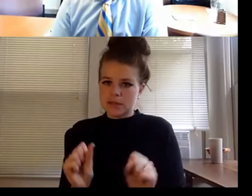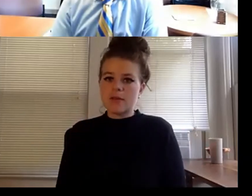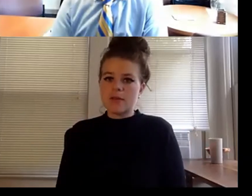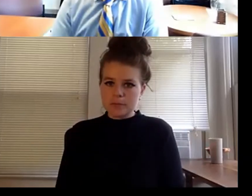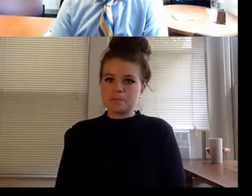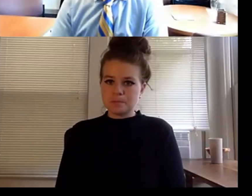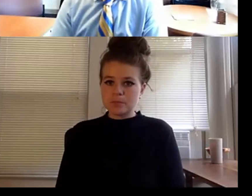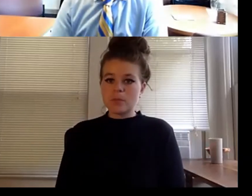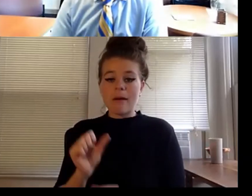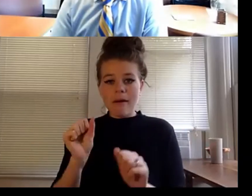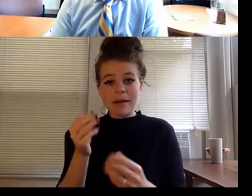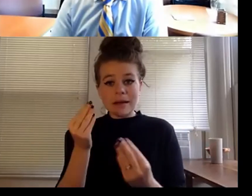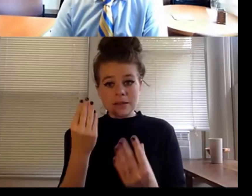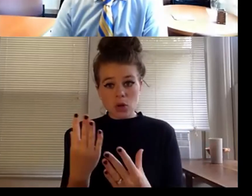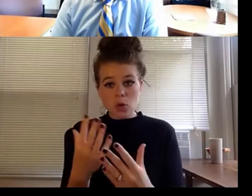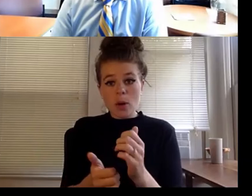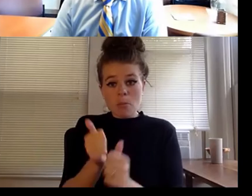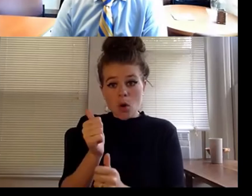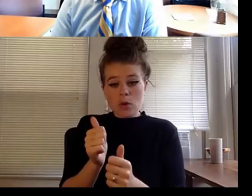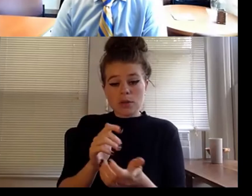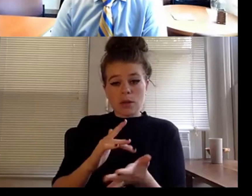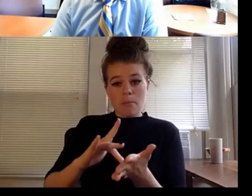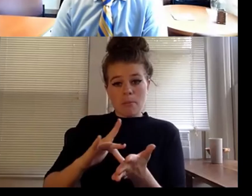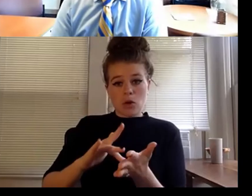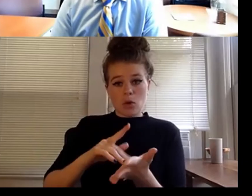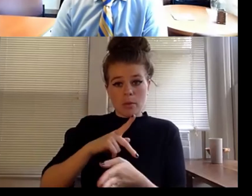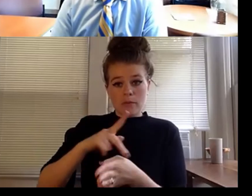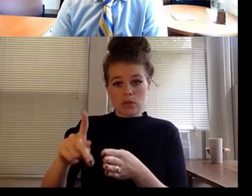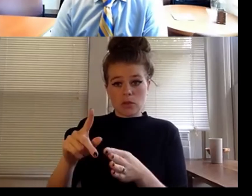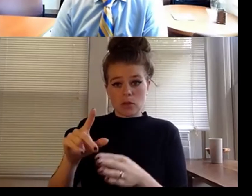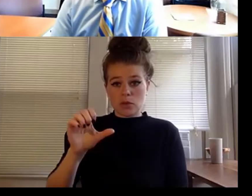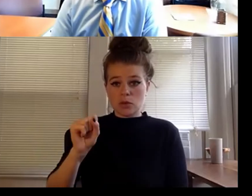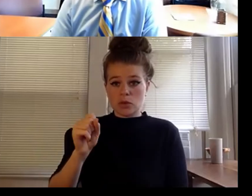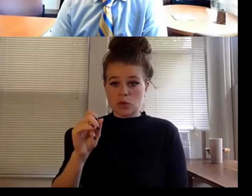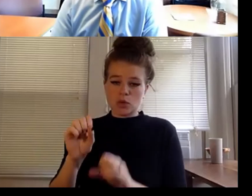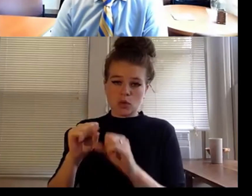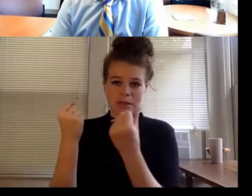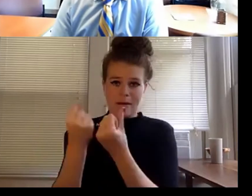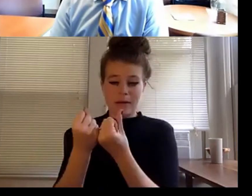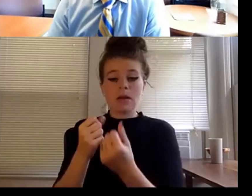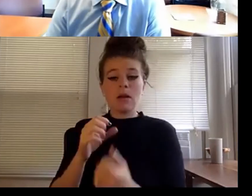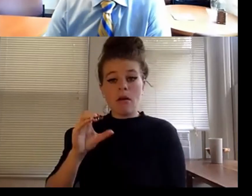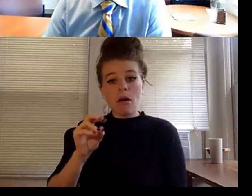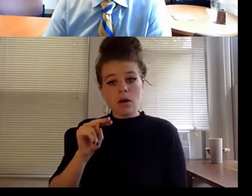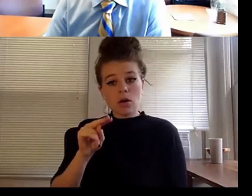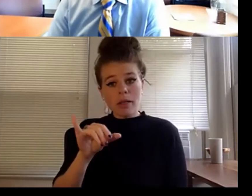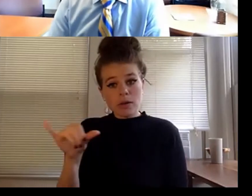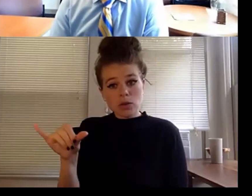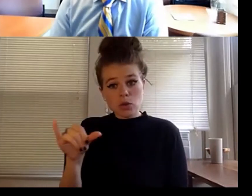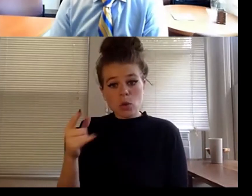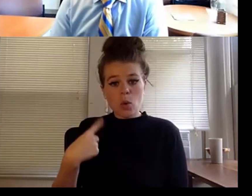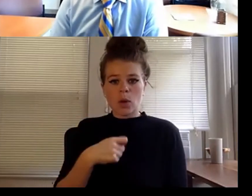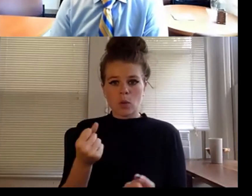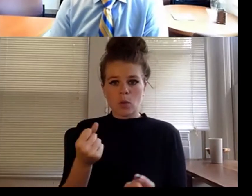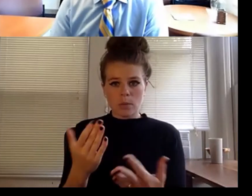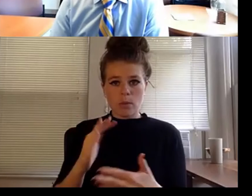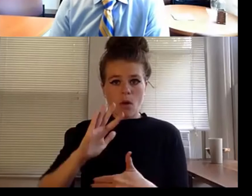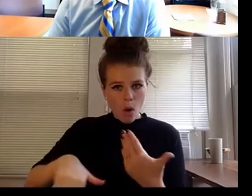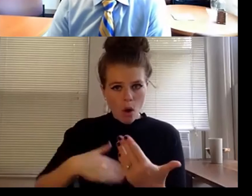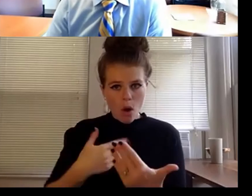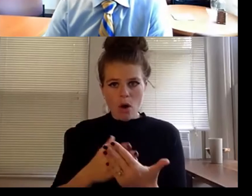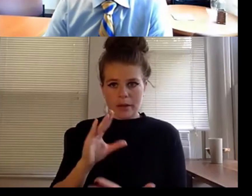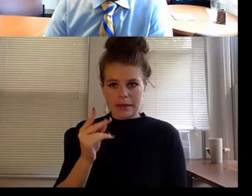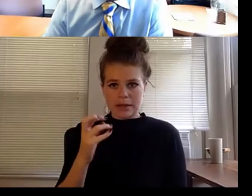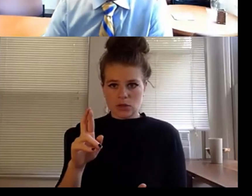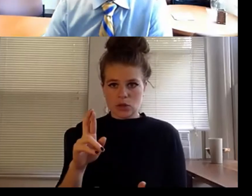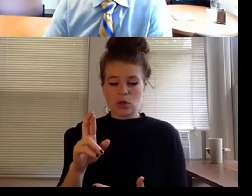you in most of the medical professional societies, even in oncology, we recommend all our cancer patients to receive